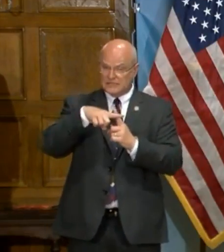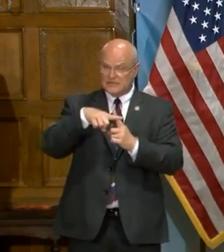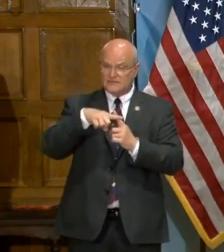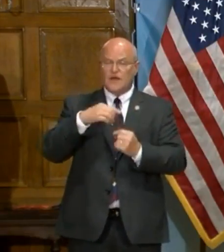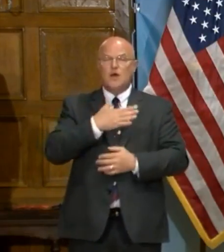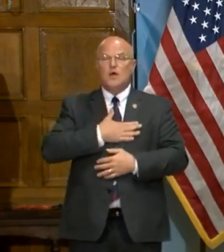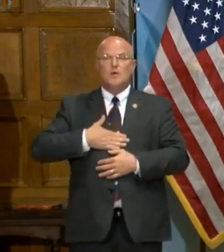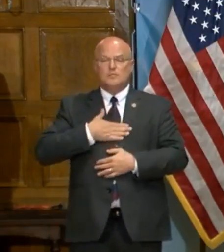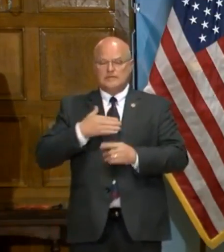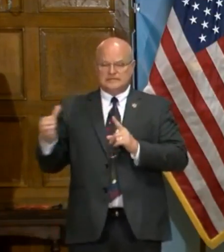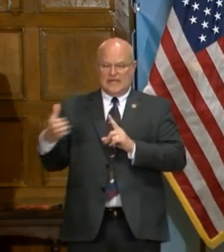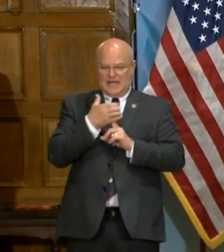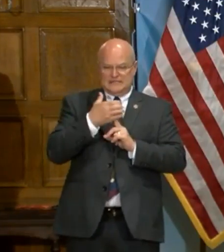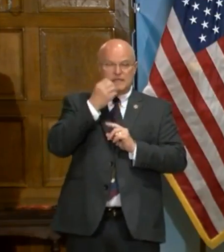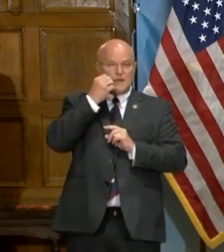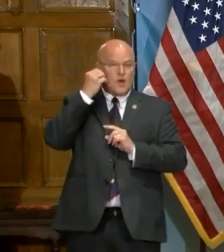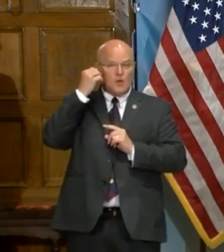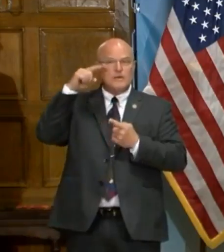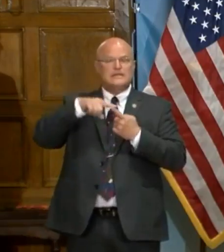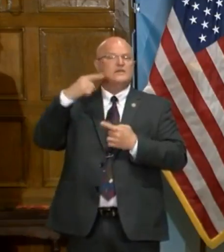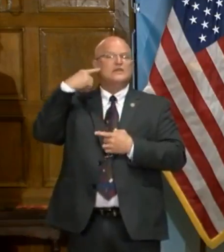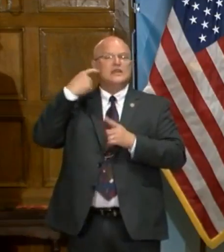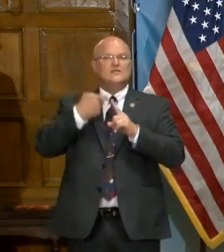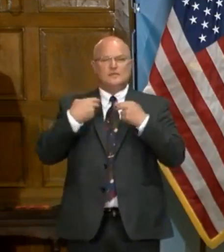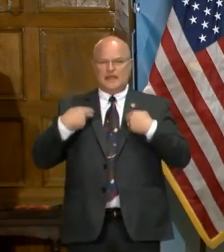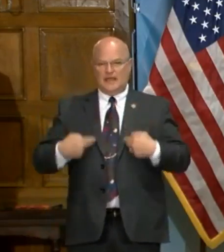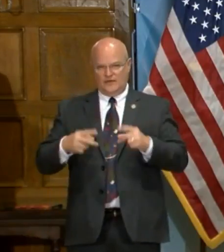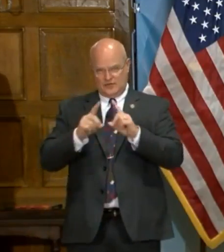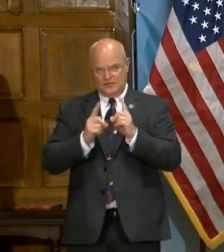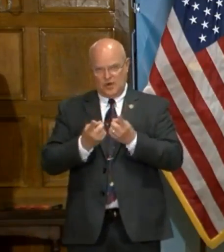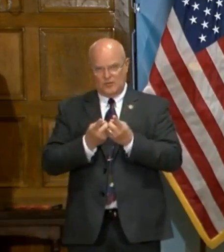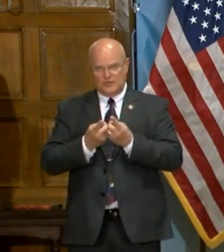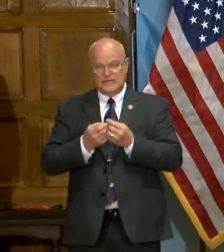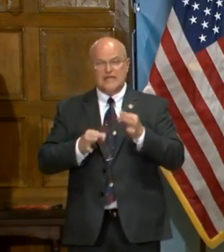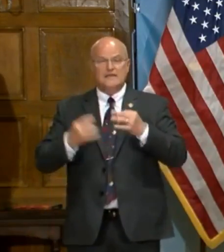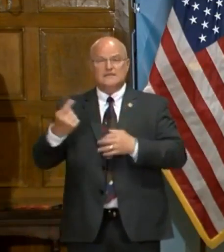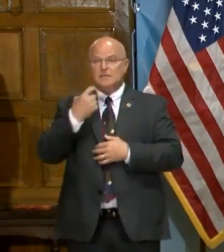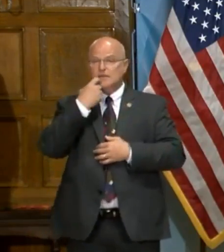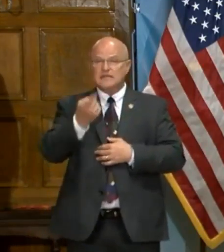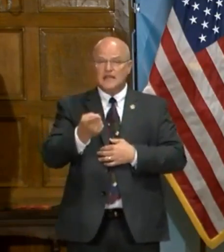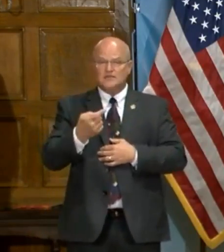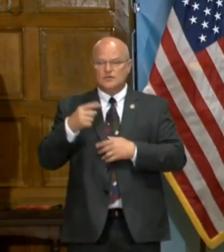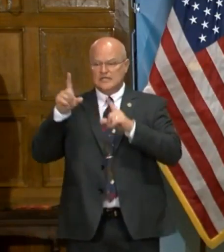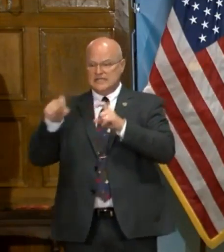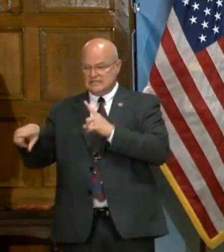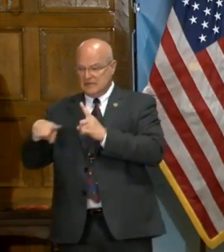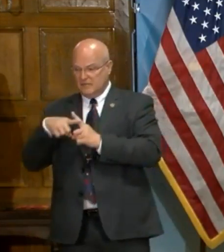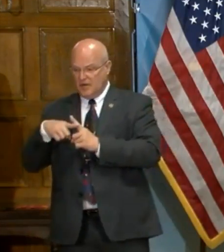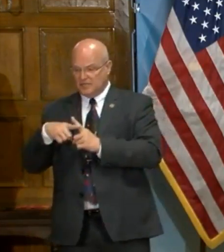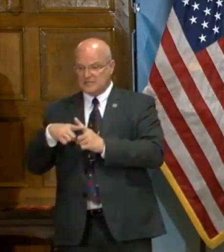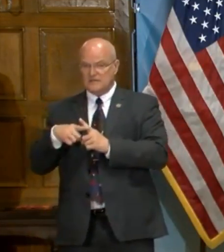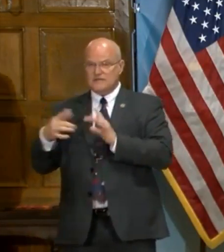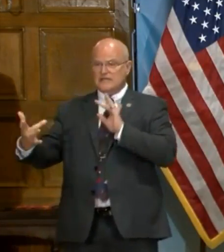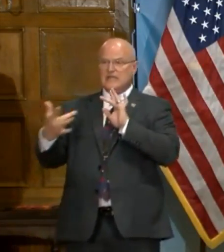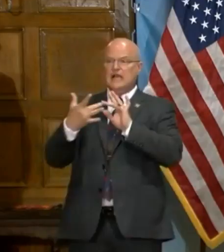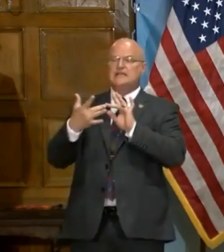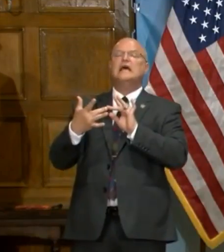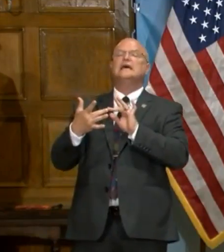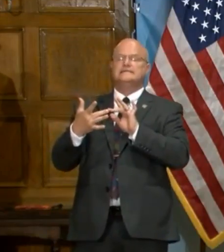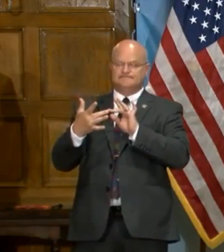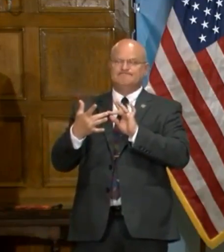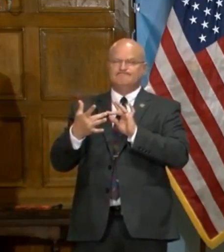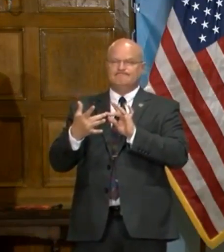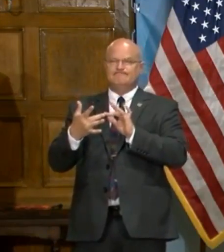positive, please isolate at home until you hear from the health department. And if someone tells you that they've tested positive, you've been in contact with